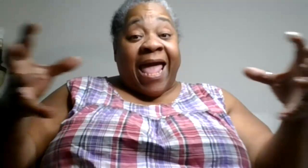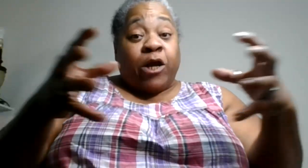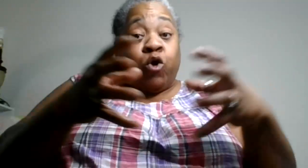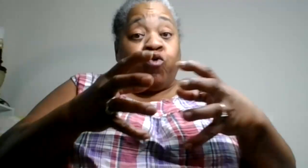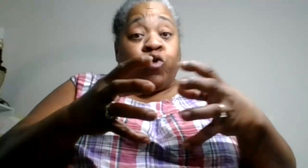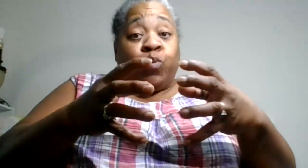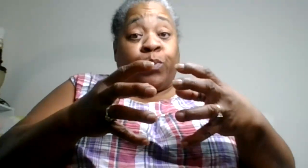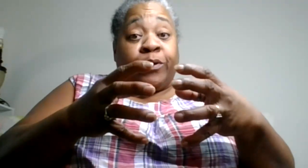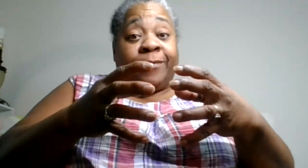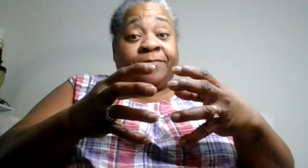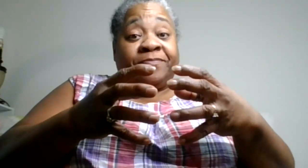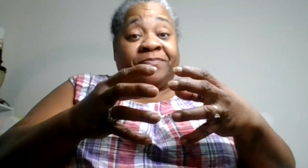And group.